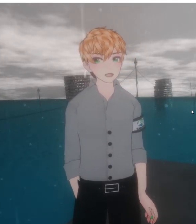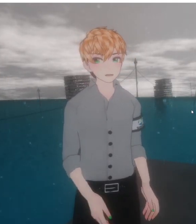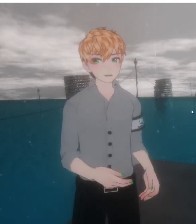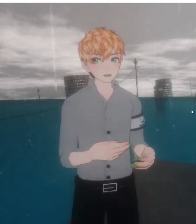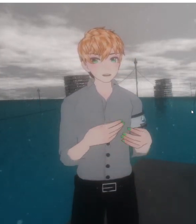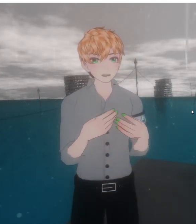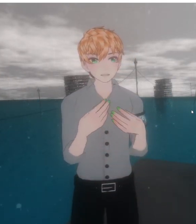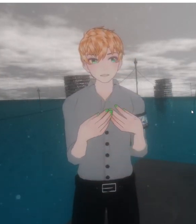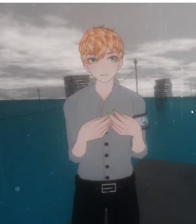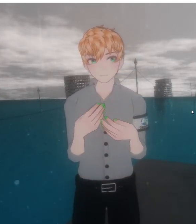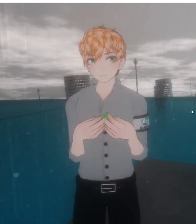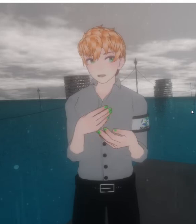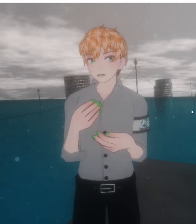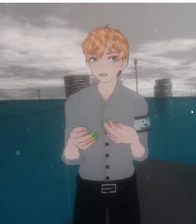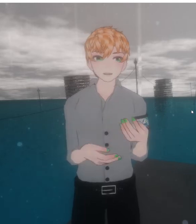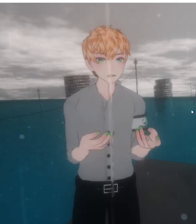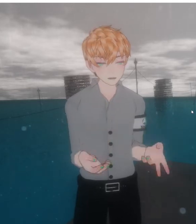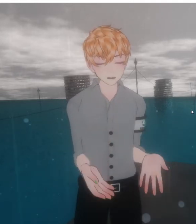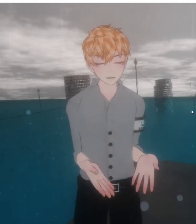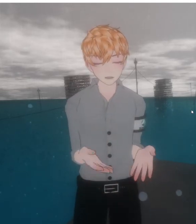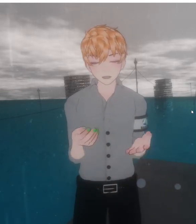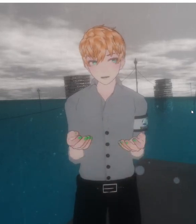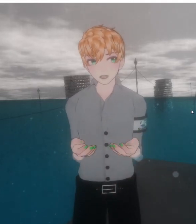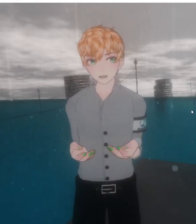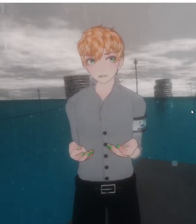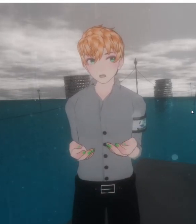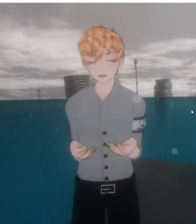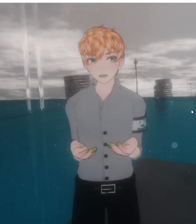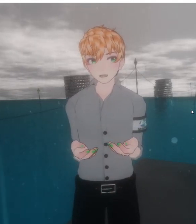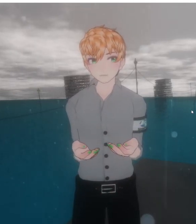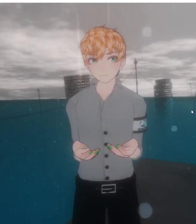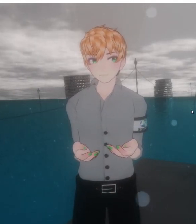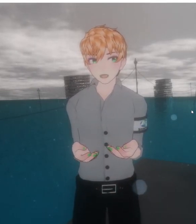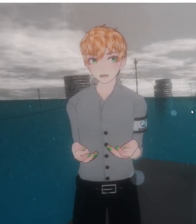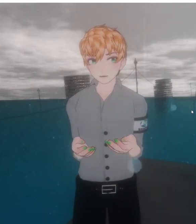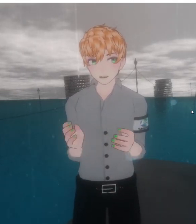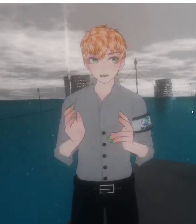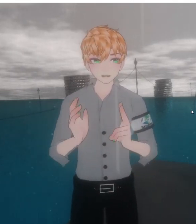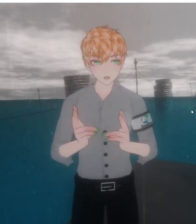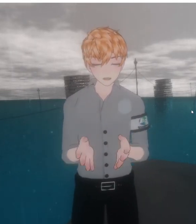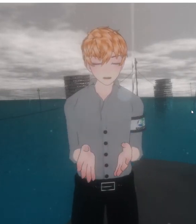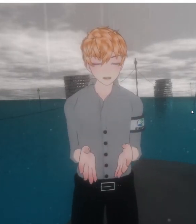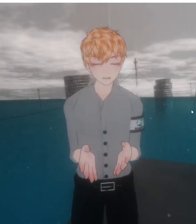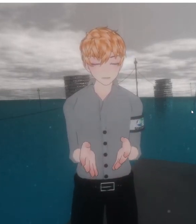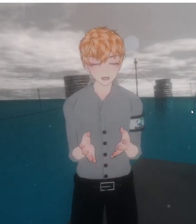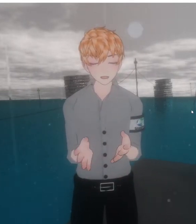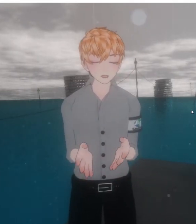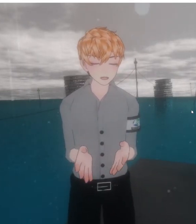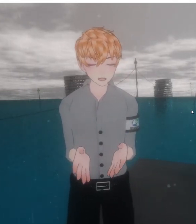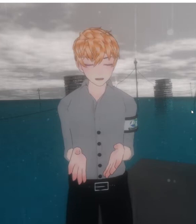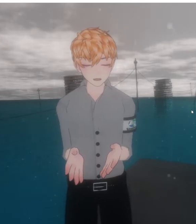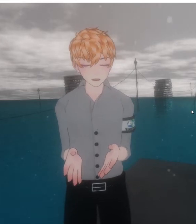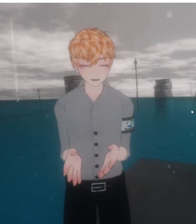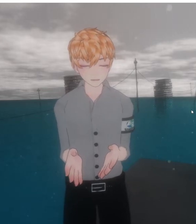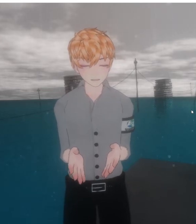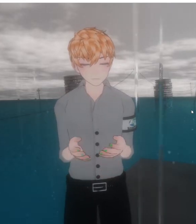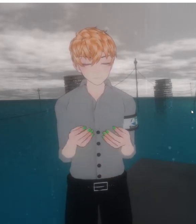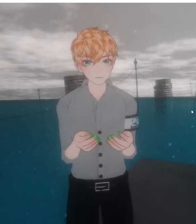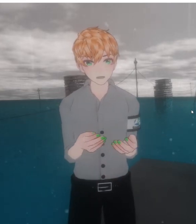and it's a different perspective, and it absolutely enriched my life experience to be around a